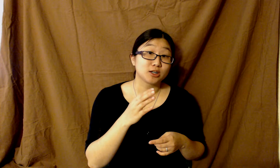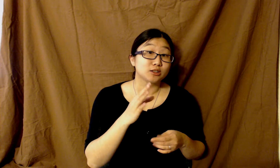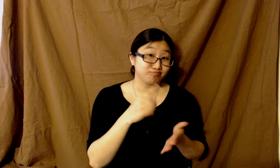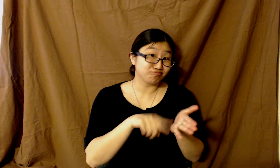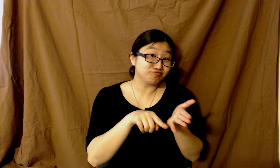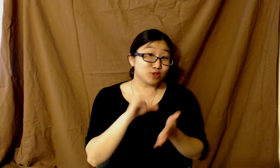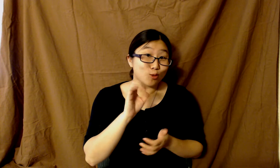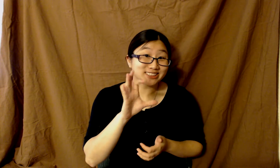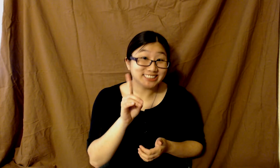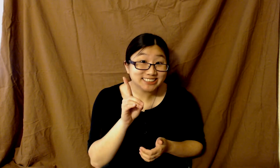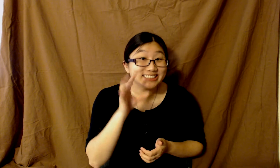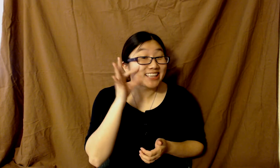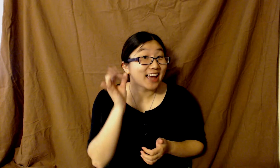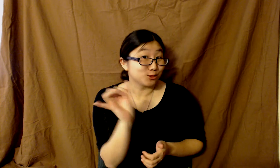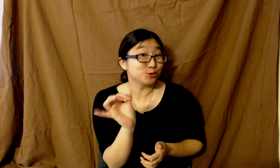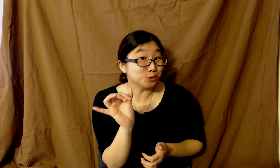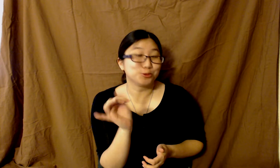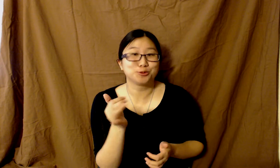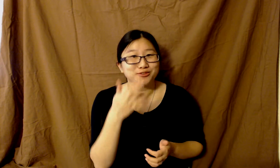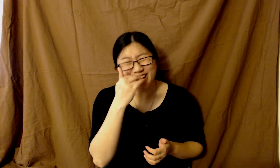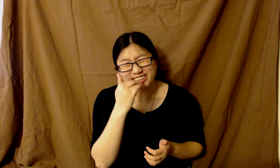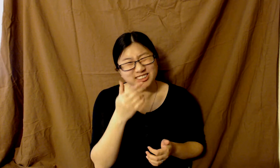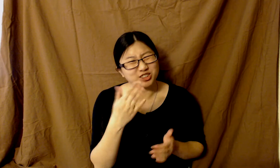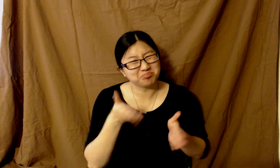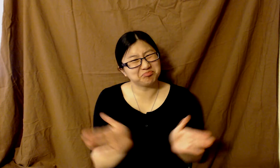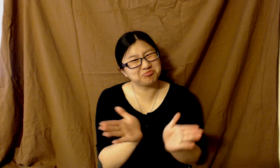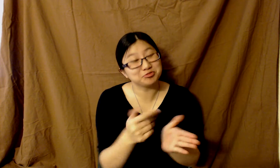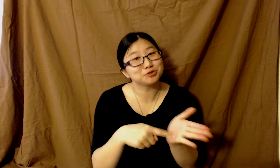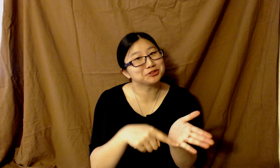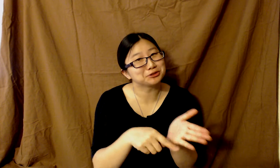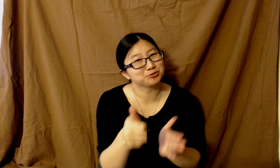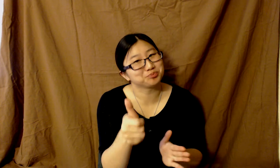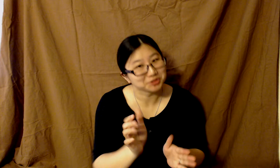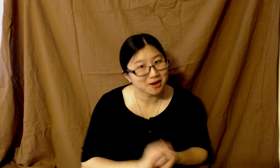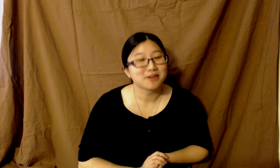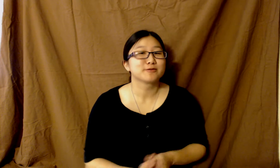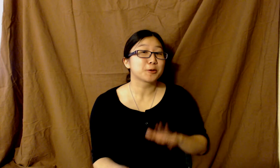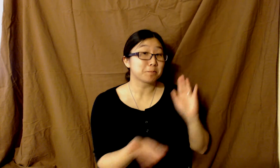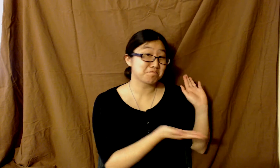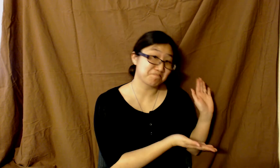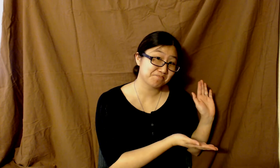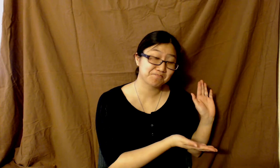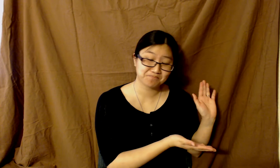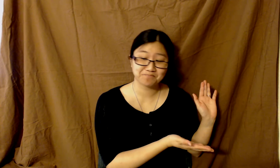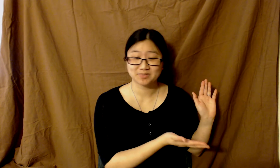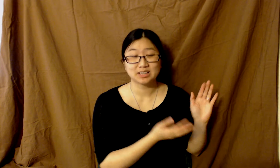example of shadow chasing, I know, and it's funny, and in some ways it's cute. The issue, though, is that dogs can